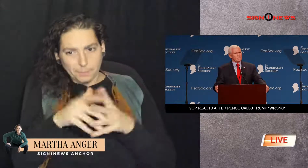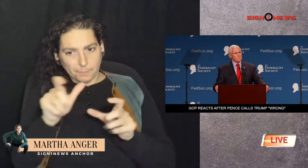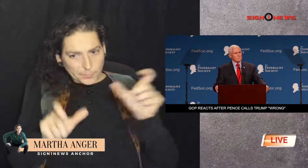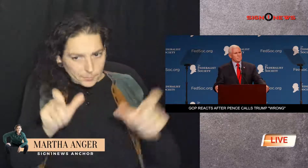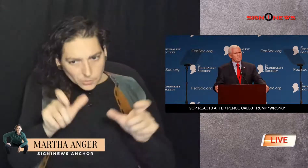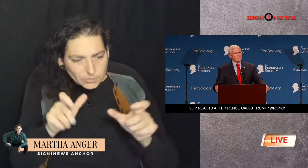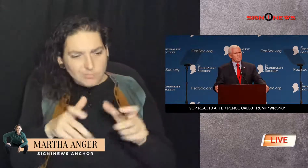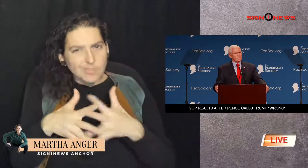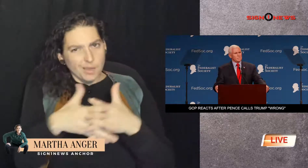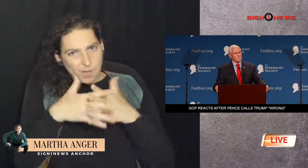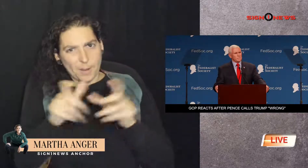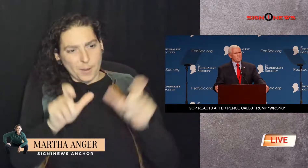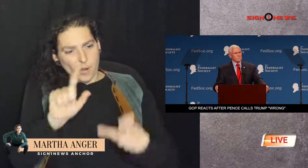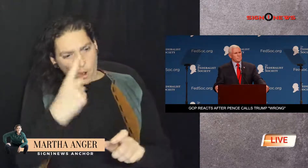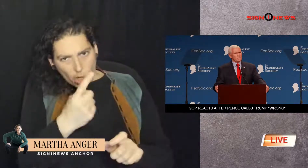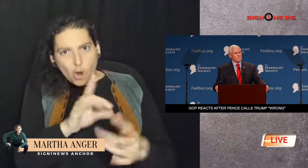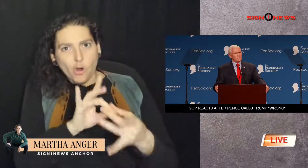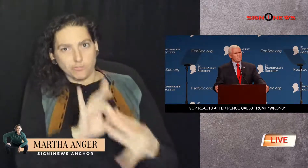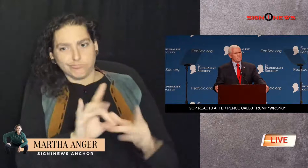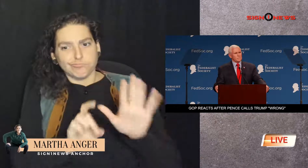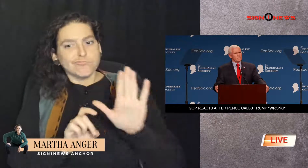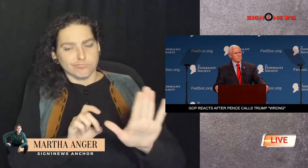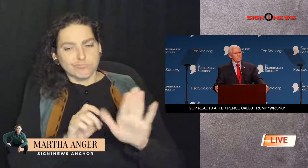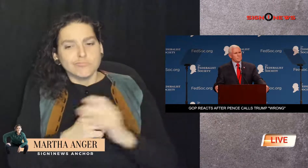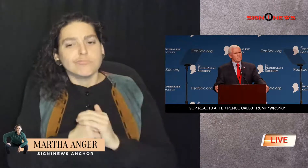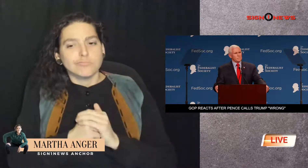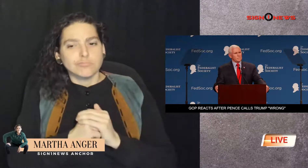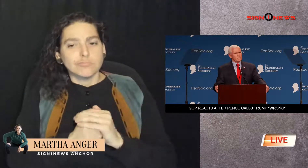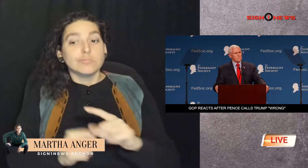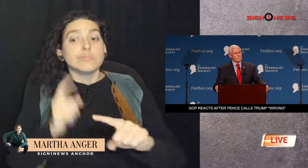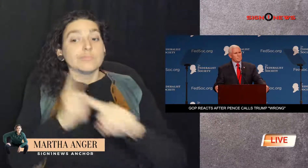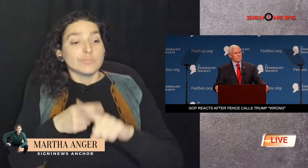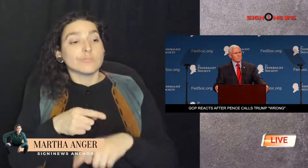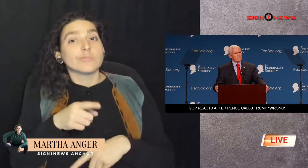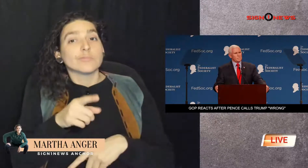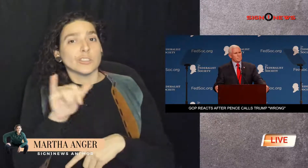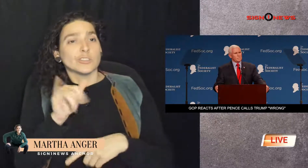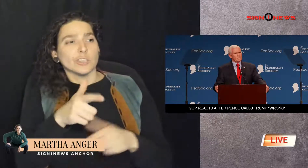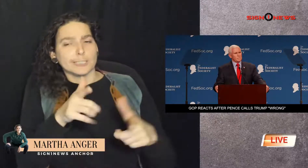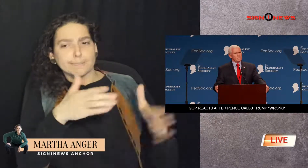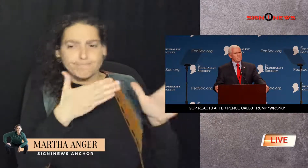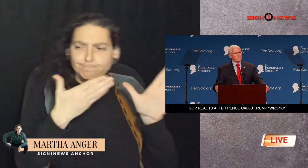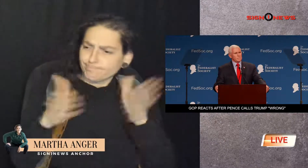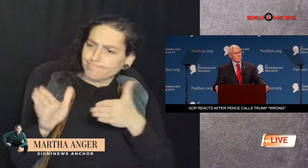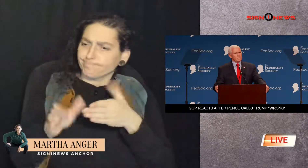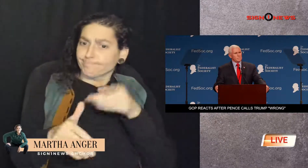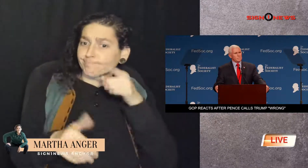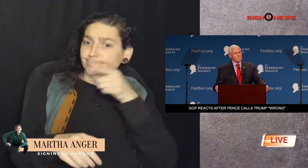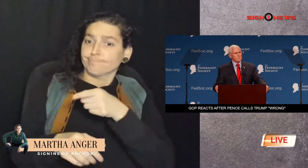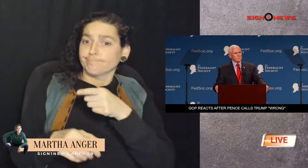He said the presidency belongs to the American people and the American people alone.